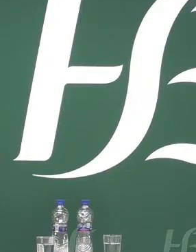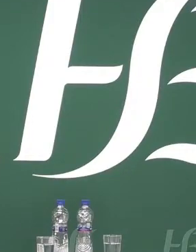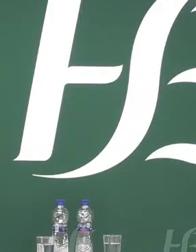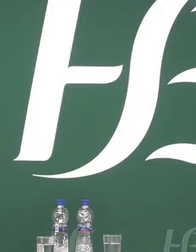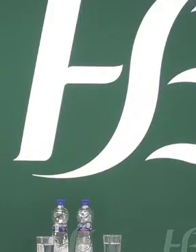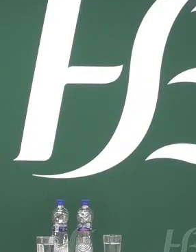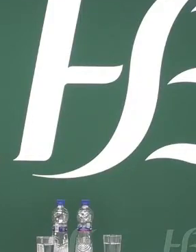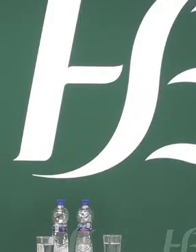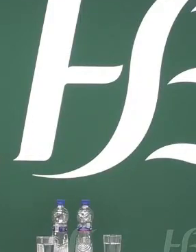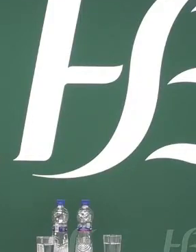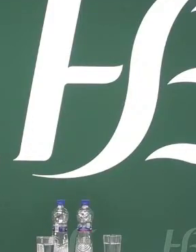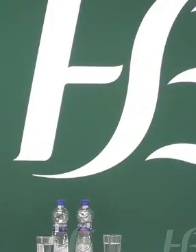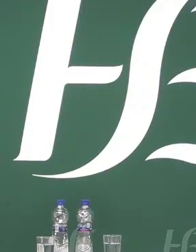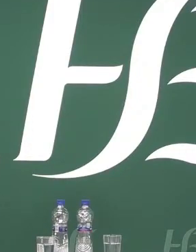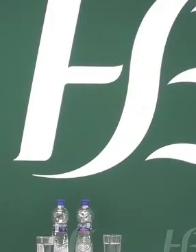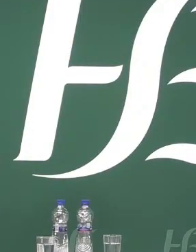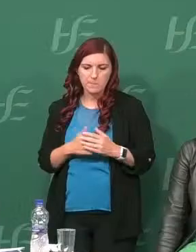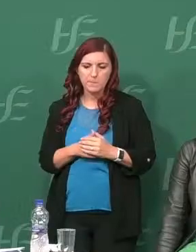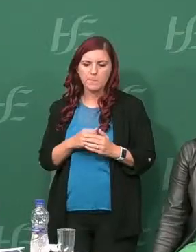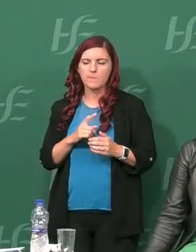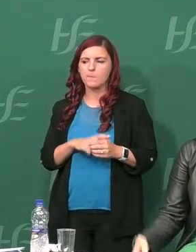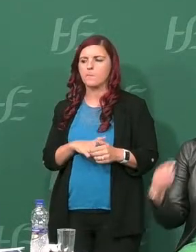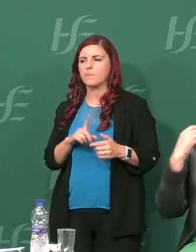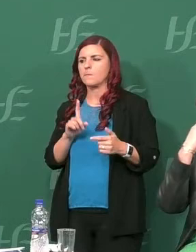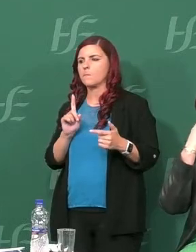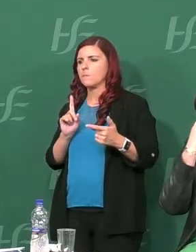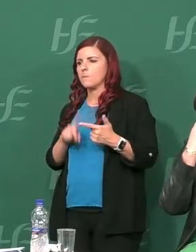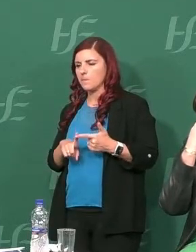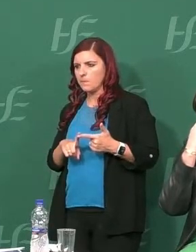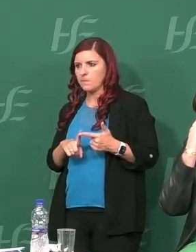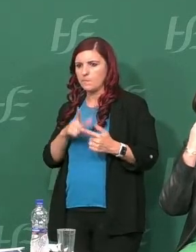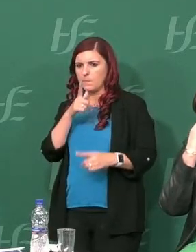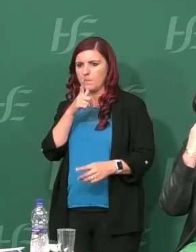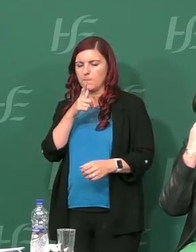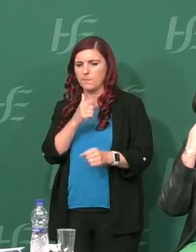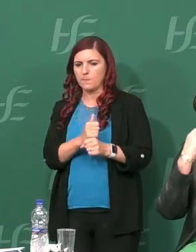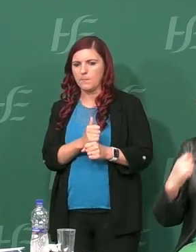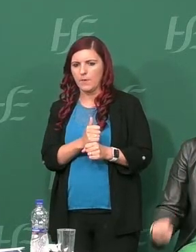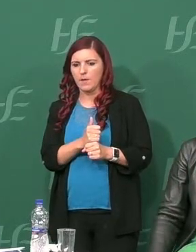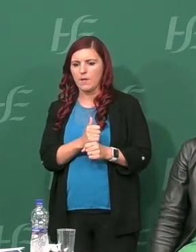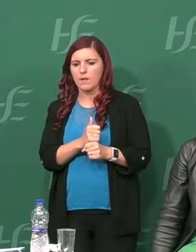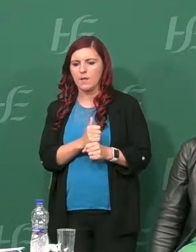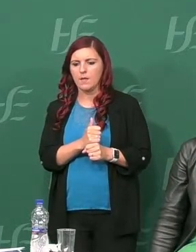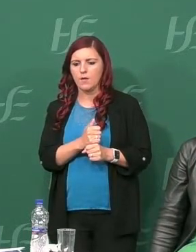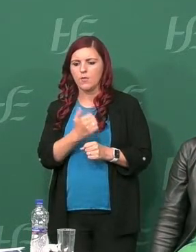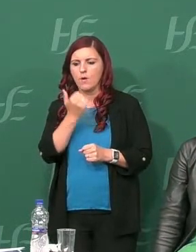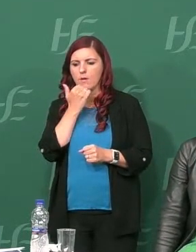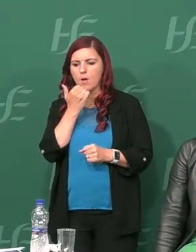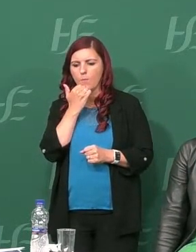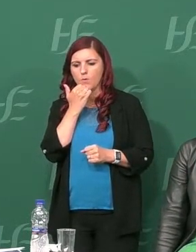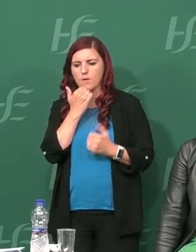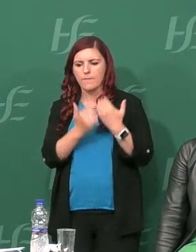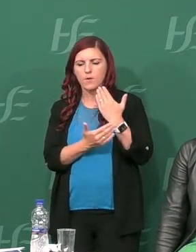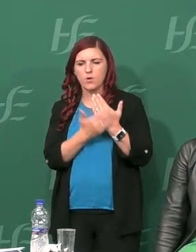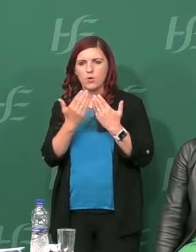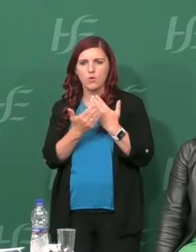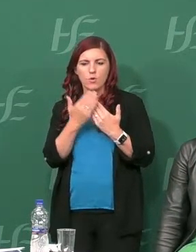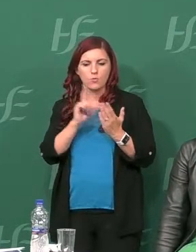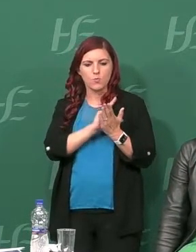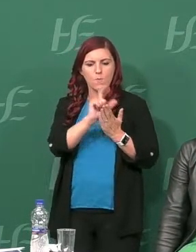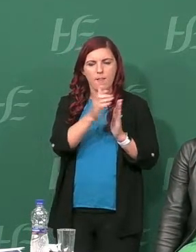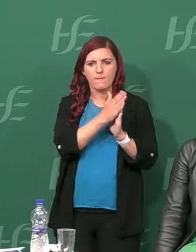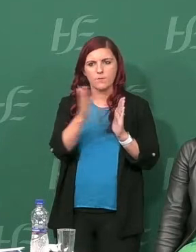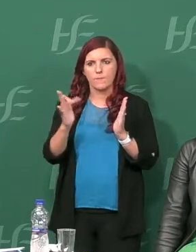right now. And the second one, just Damien can give you some of the figures on the vaccinations of 12